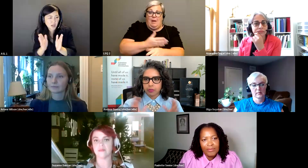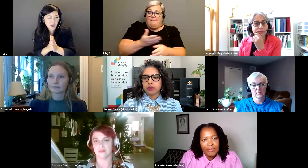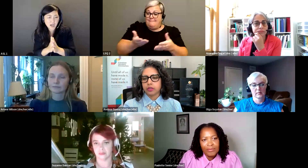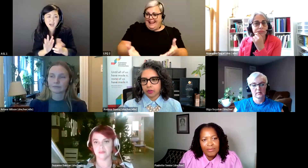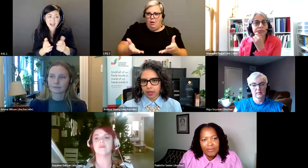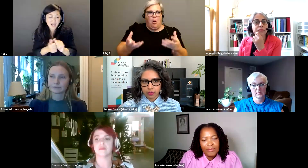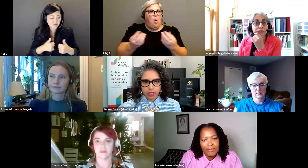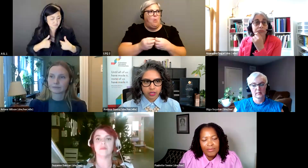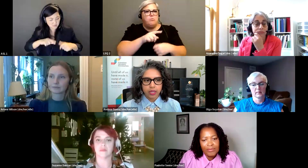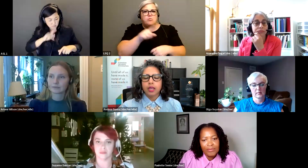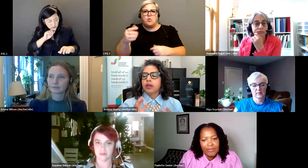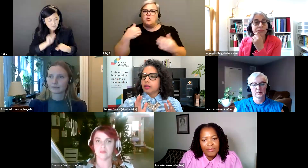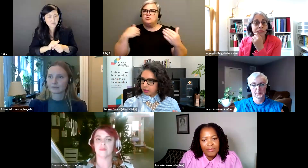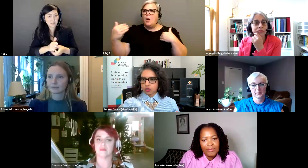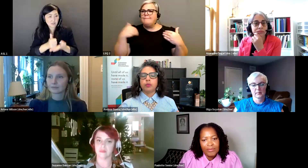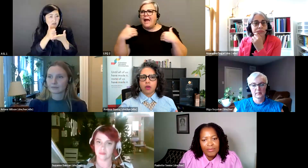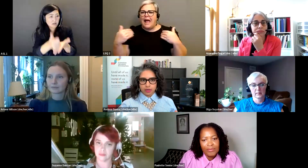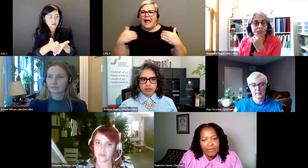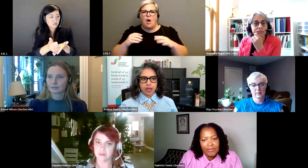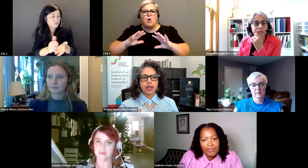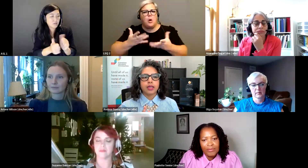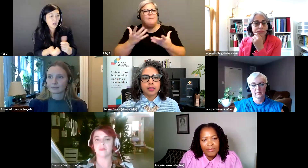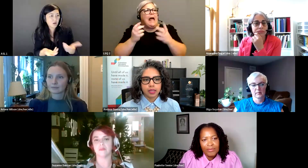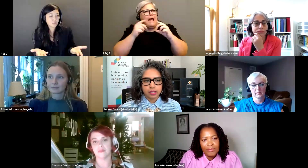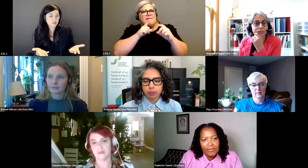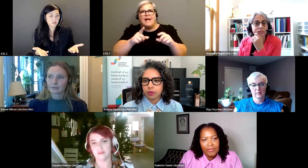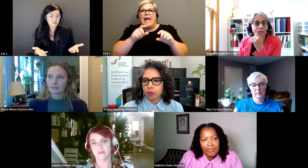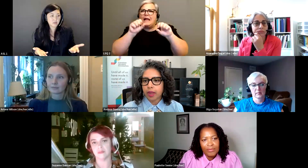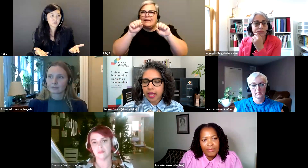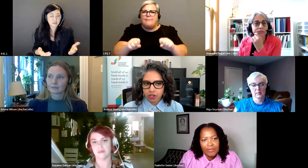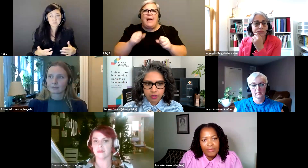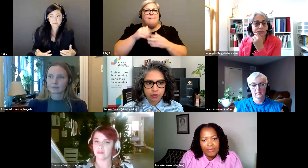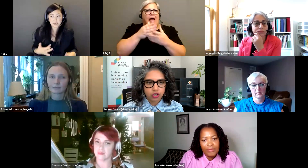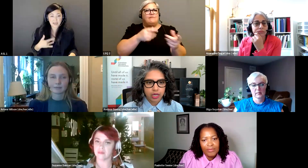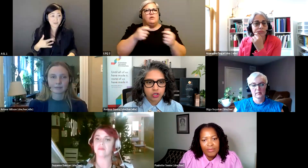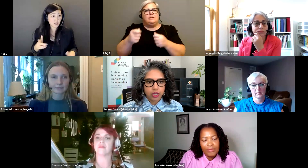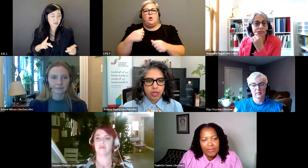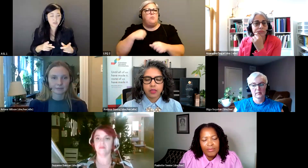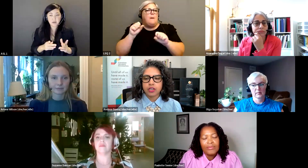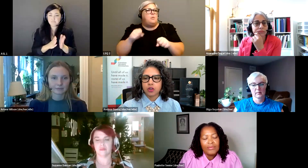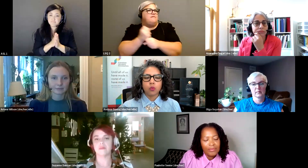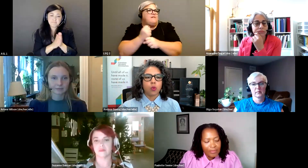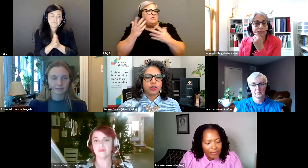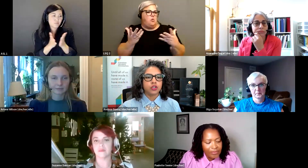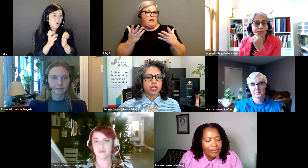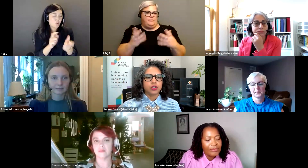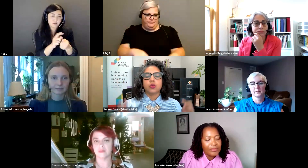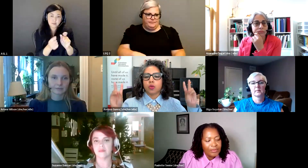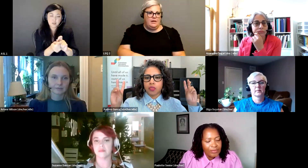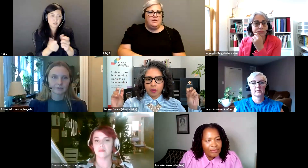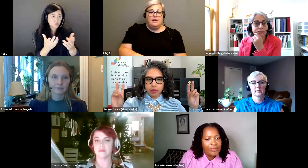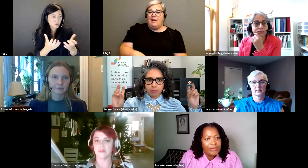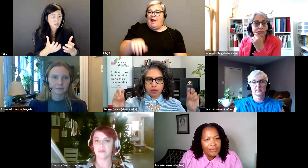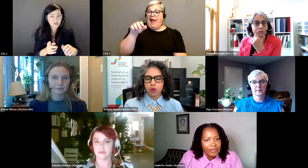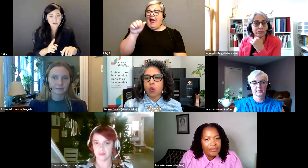real help to the foundation? To be honest, I get the sense that people are passionate for change and they don't want to just